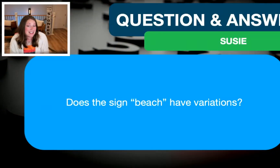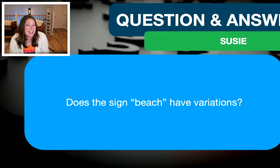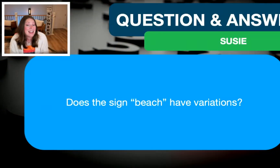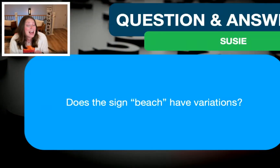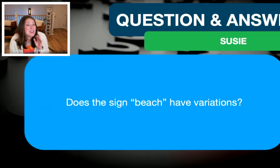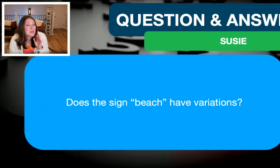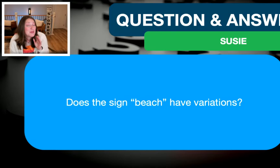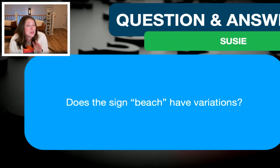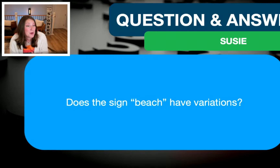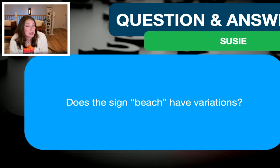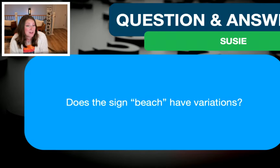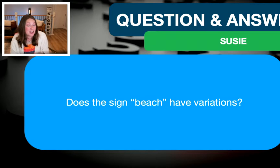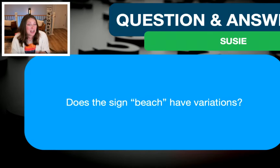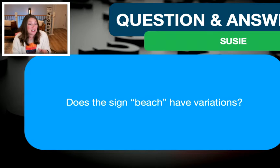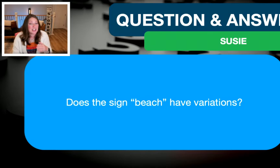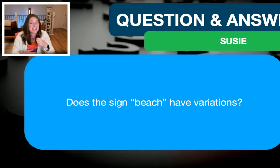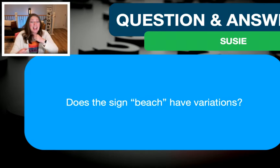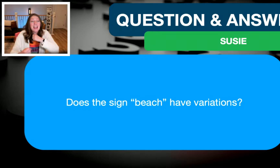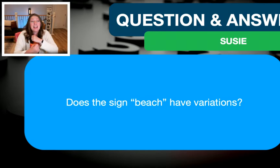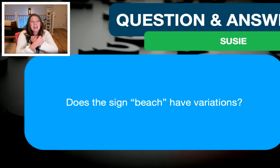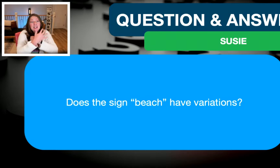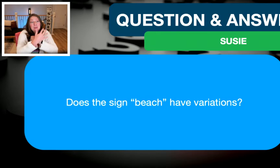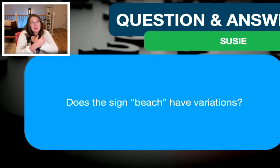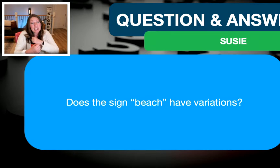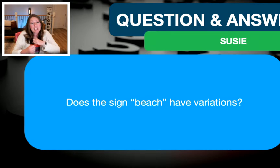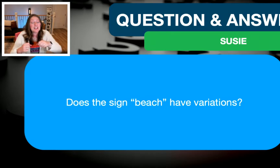it has so many variations. There's beach,